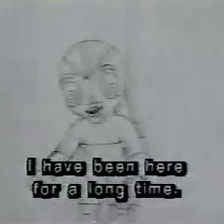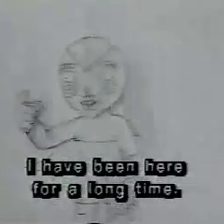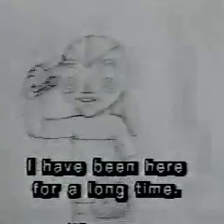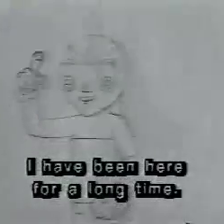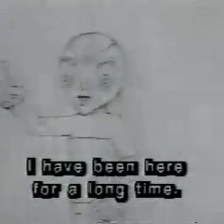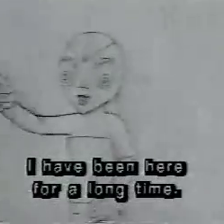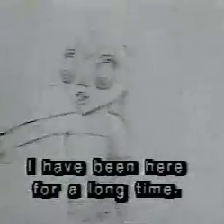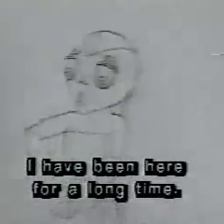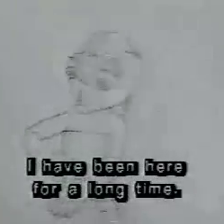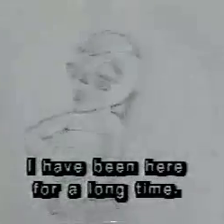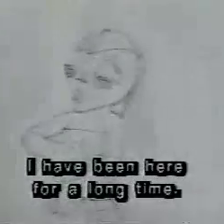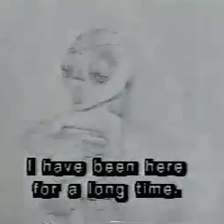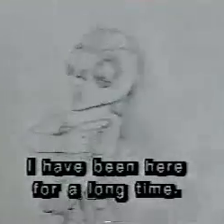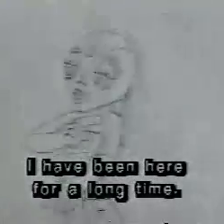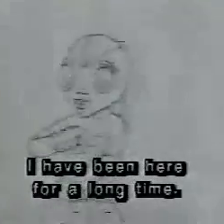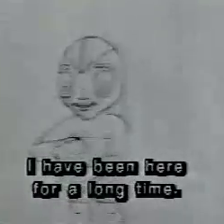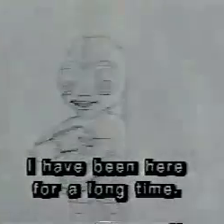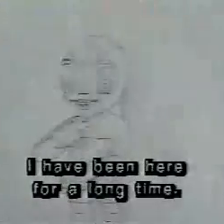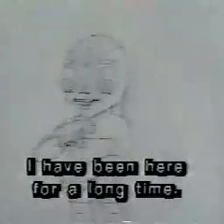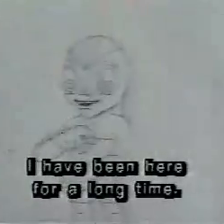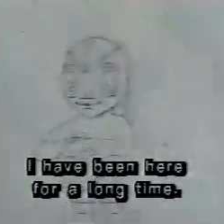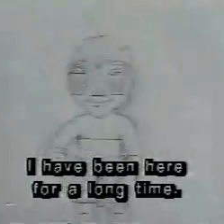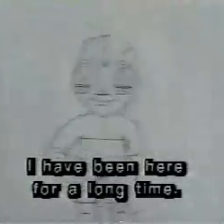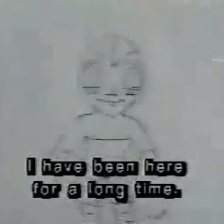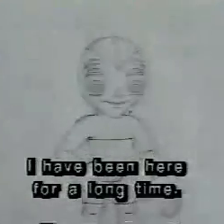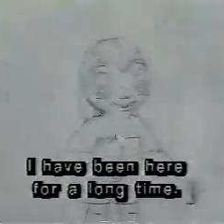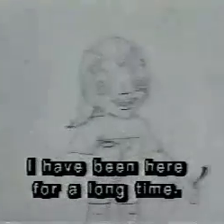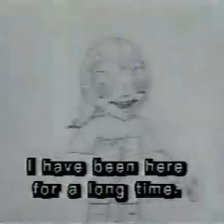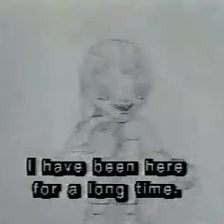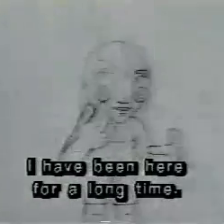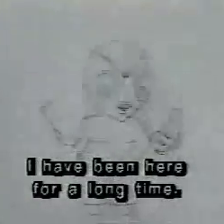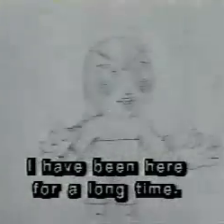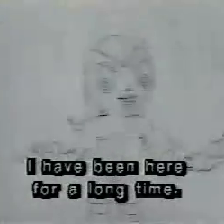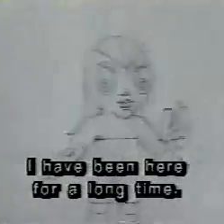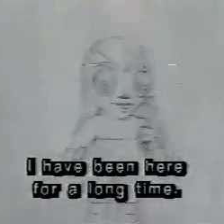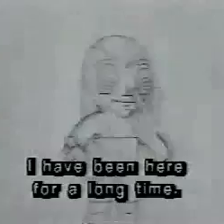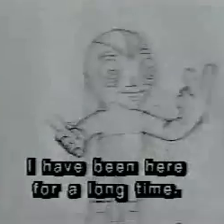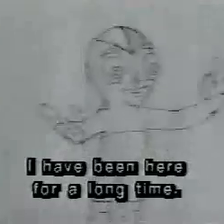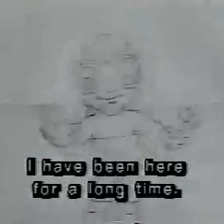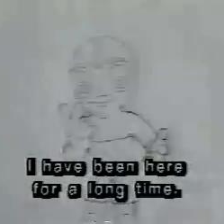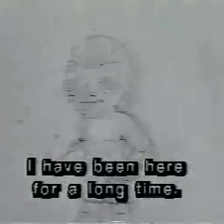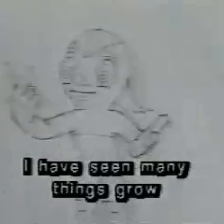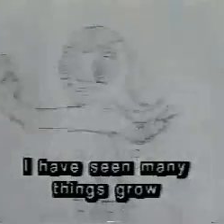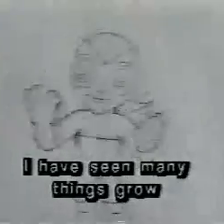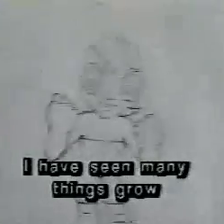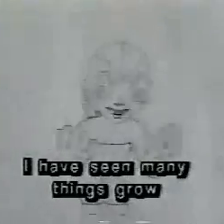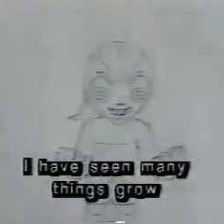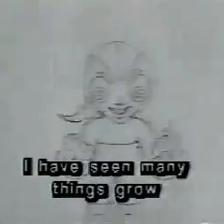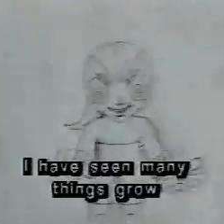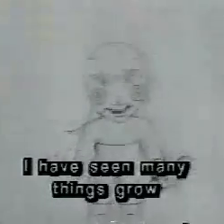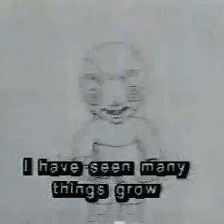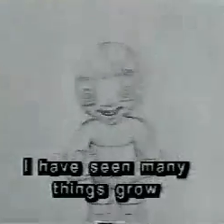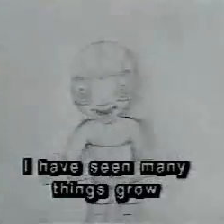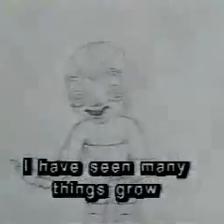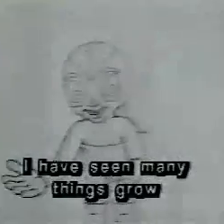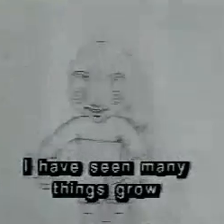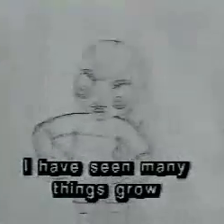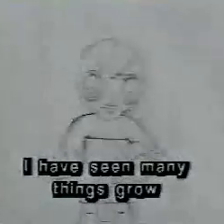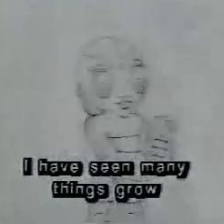I have been here for a long time. I have seen many things grow, such